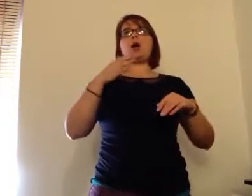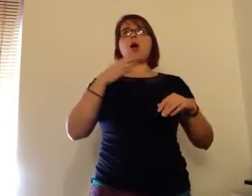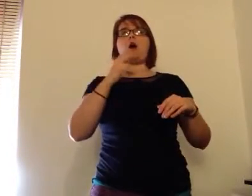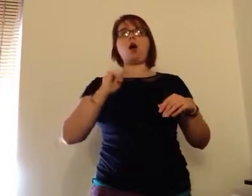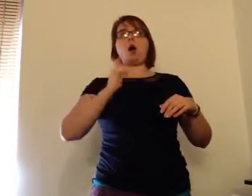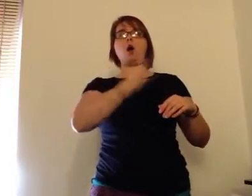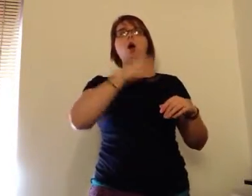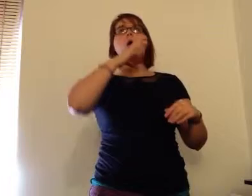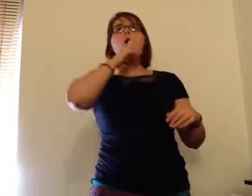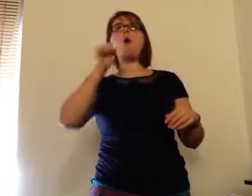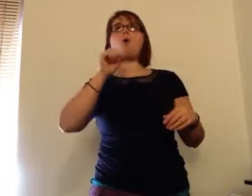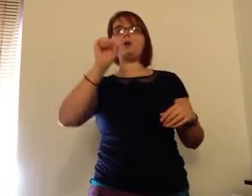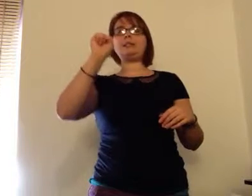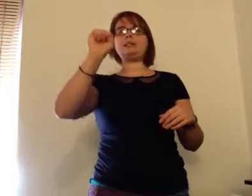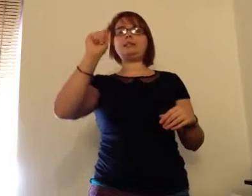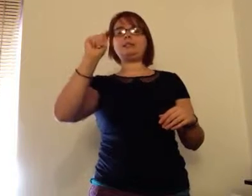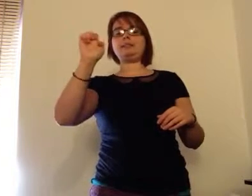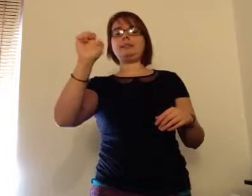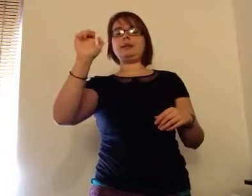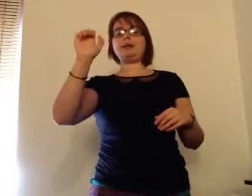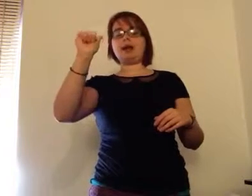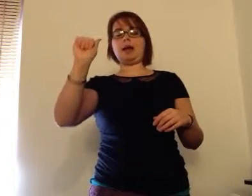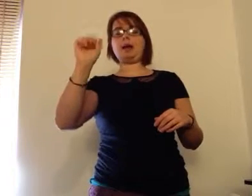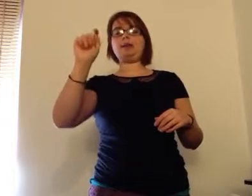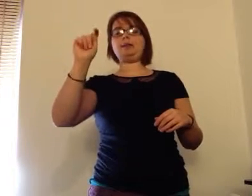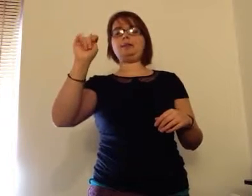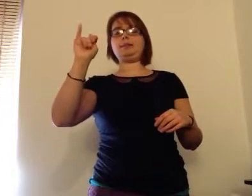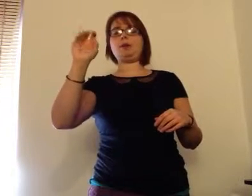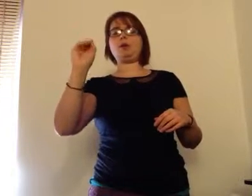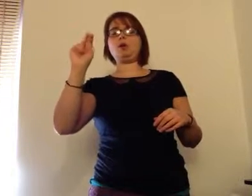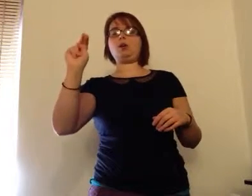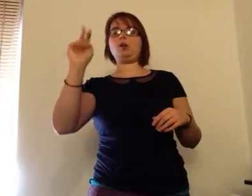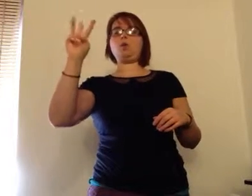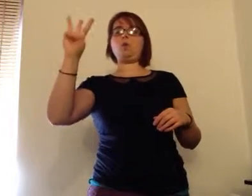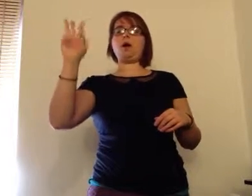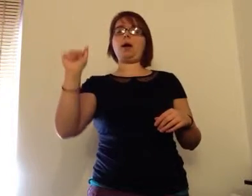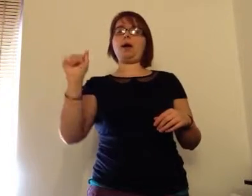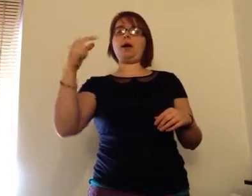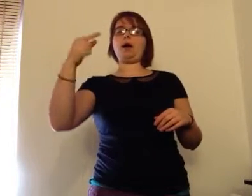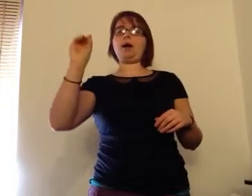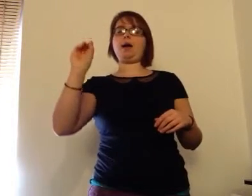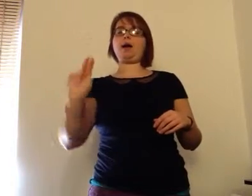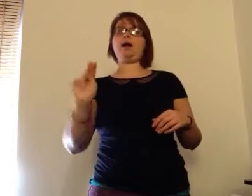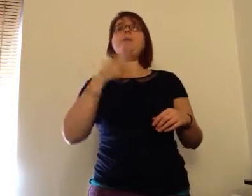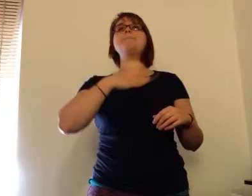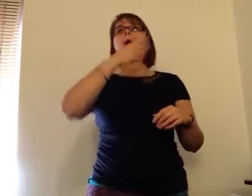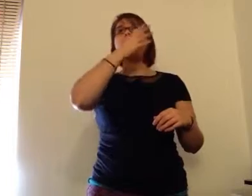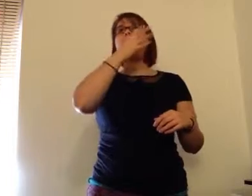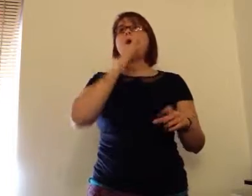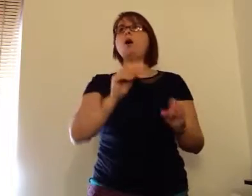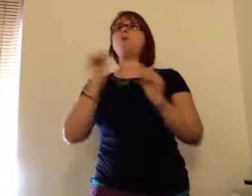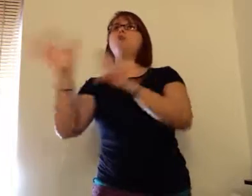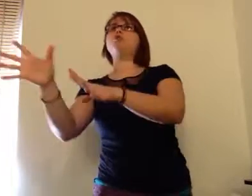drop us off every day at school. And it sounded like an alien. And I would just hope and pray that nobody